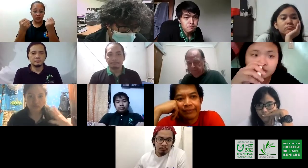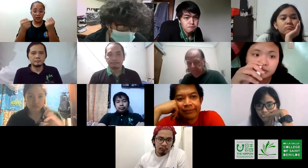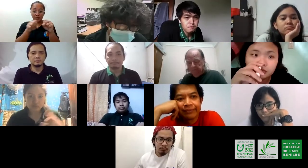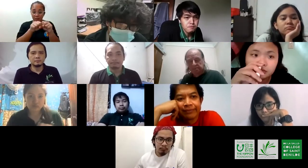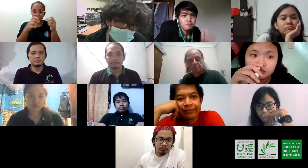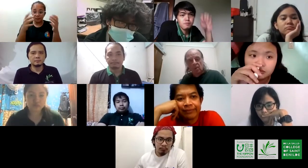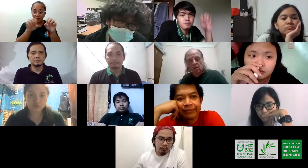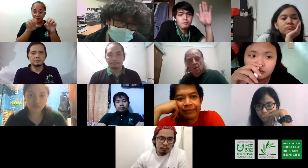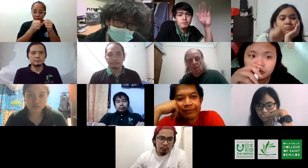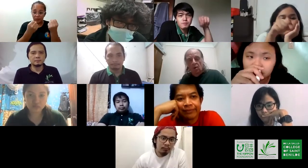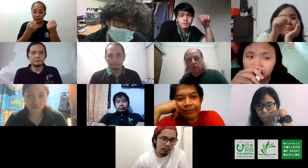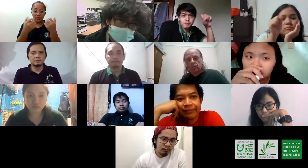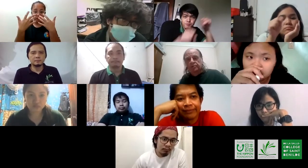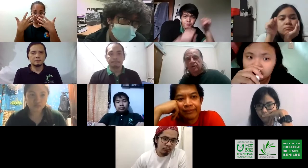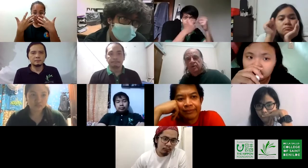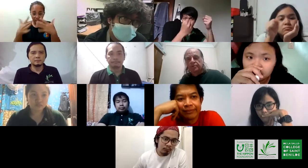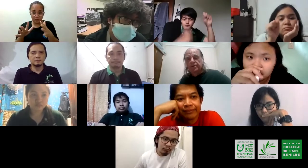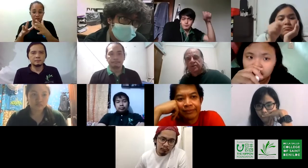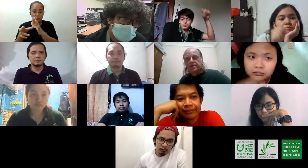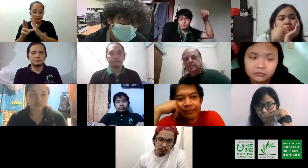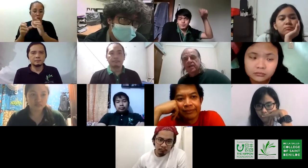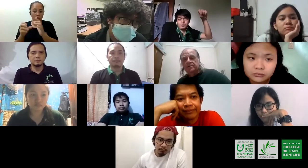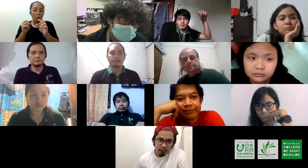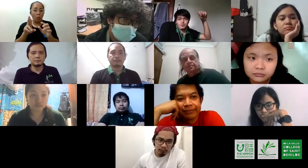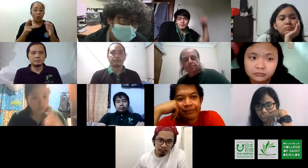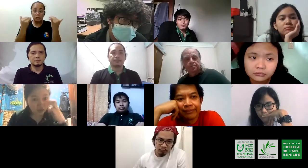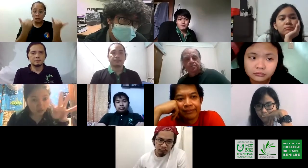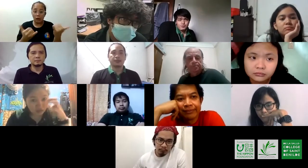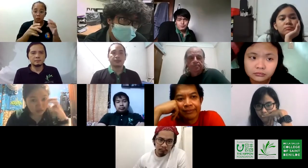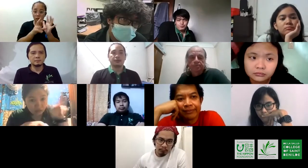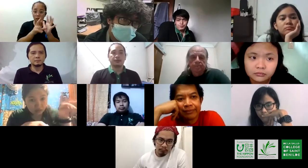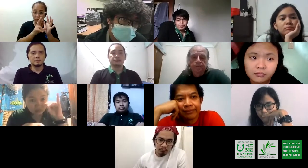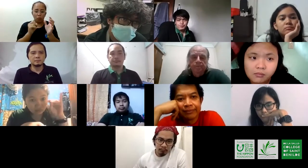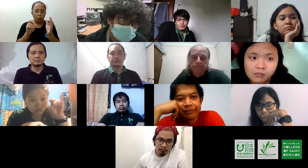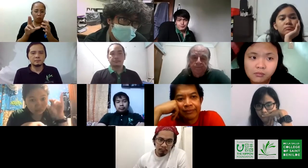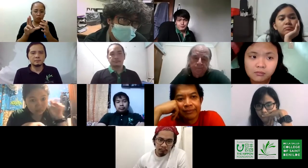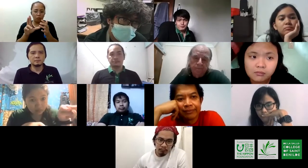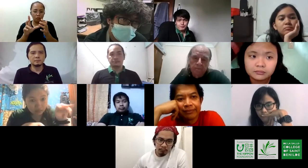Or you want to go through the exam now?